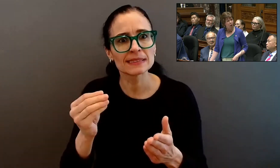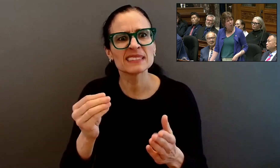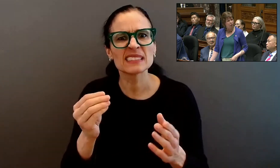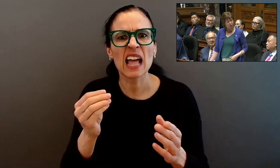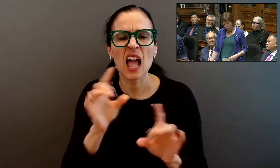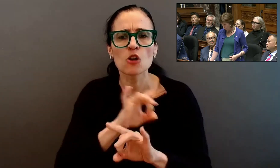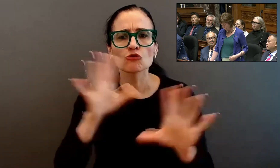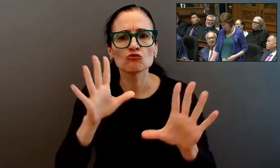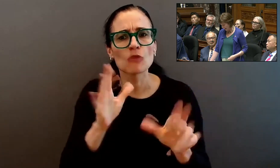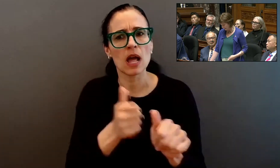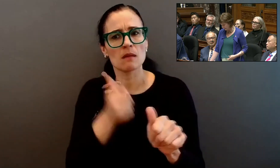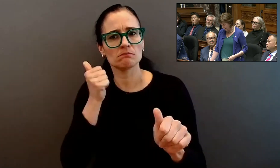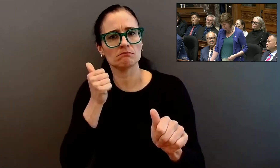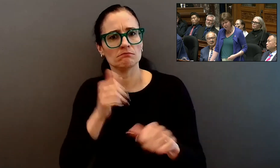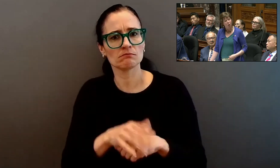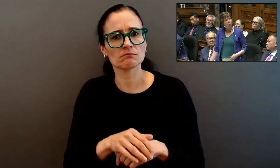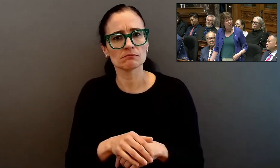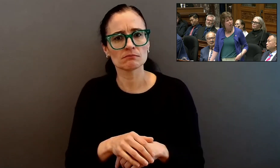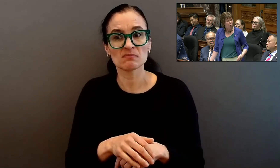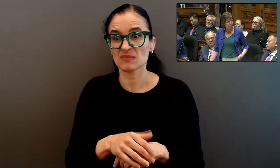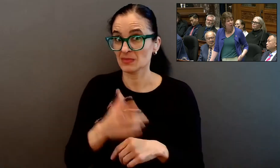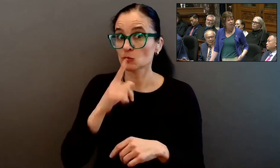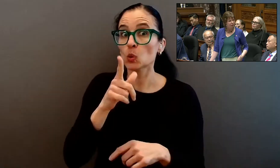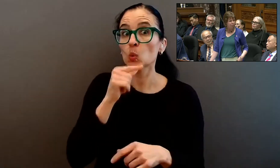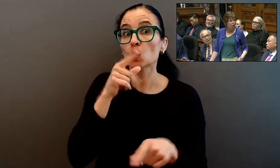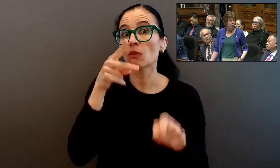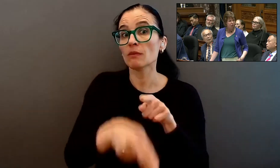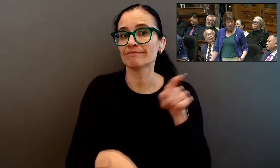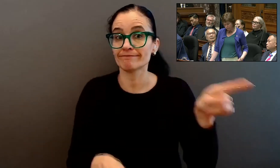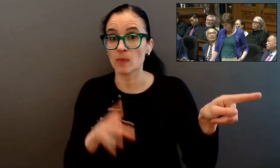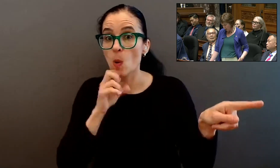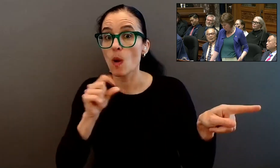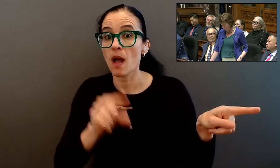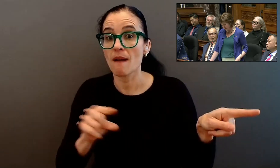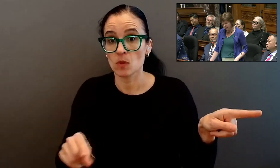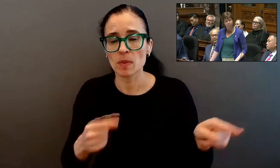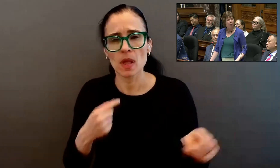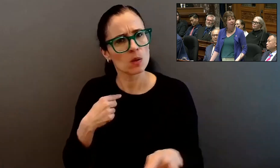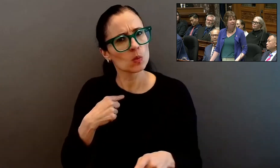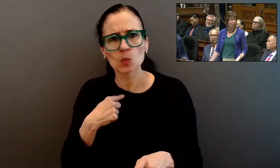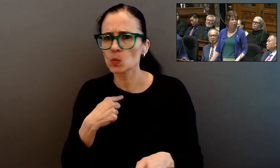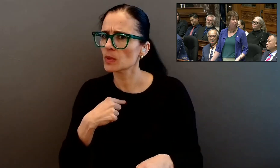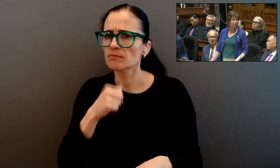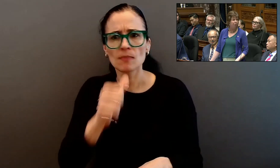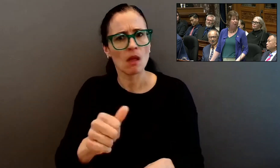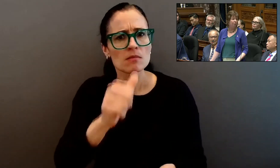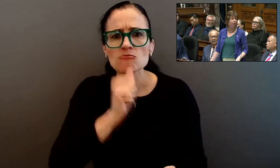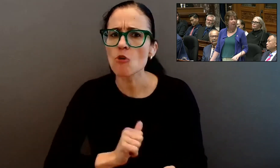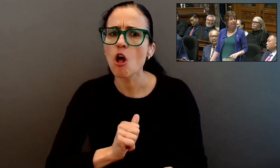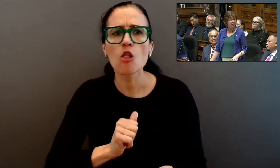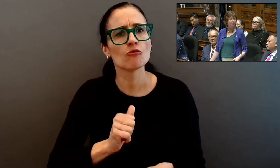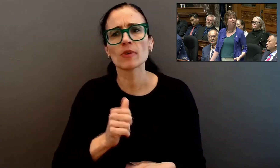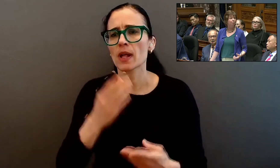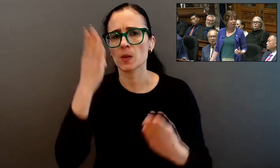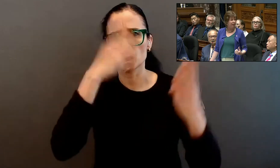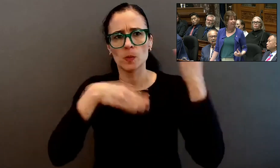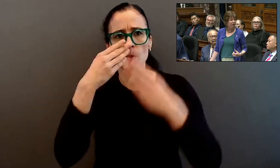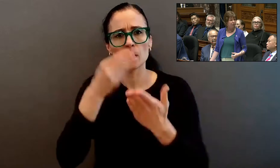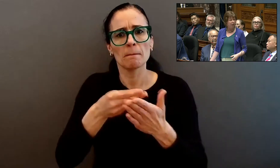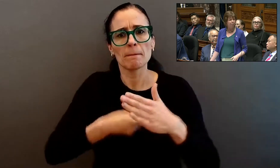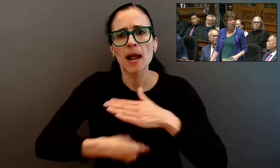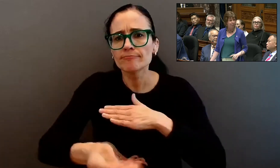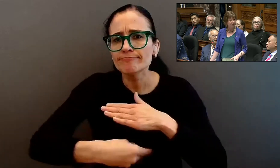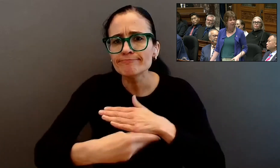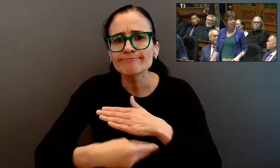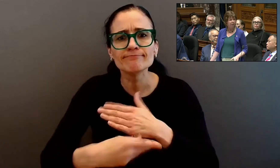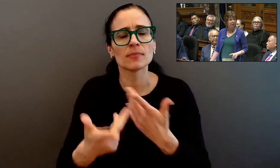keep courts open and safe. We know there is more to do. We're going to keep working to support people, and we're going to keep bringing in